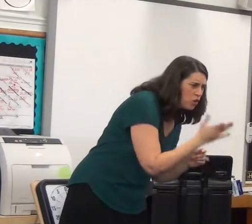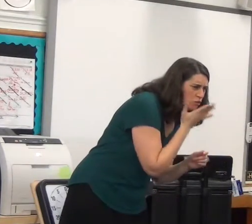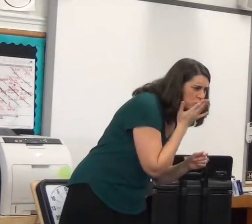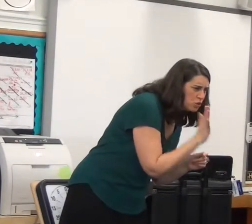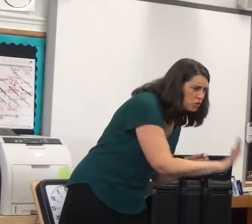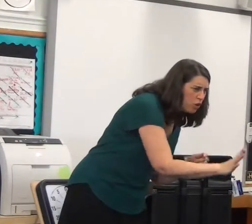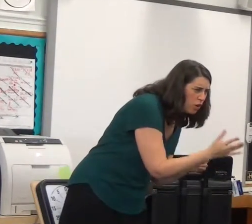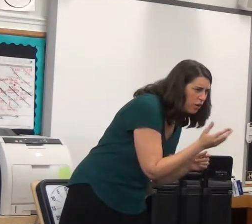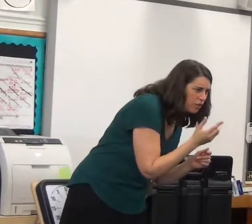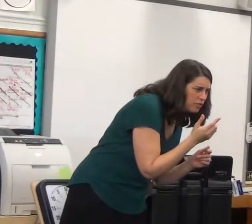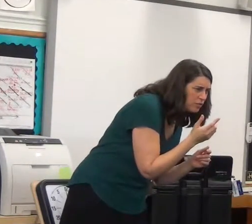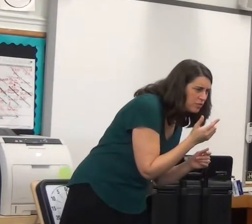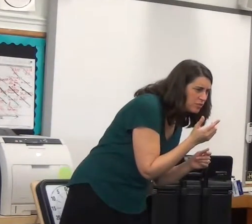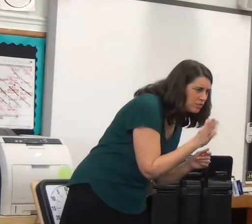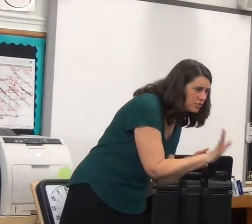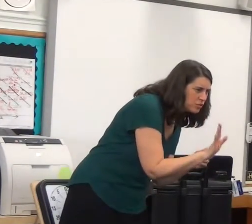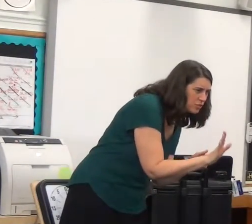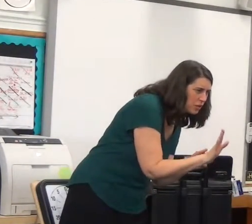moment ago?